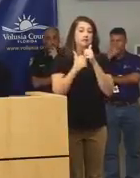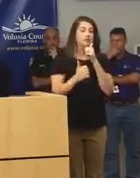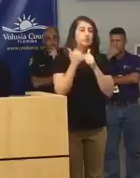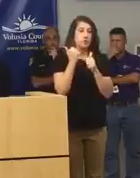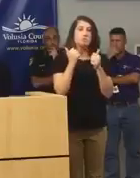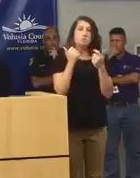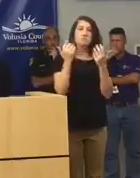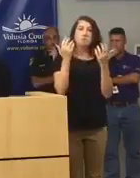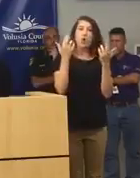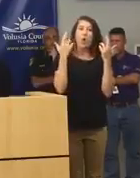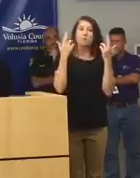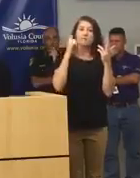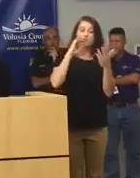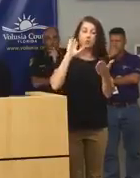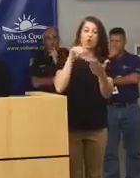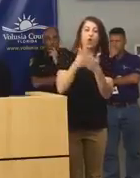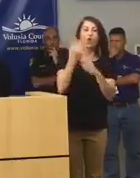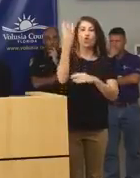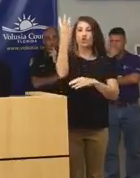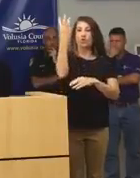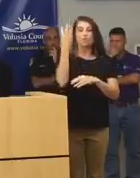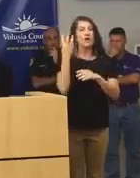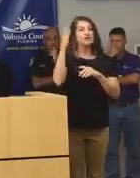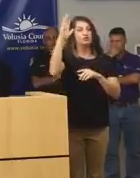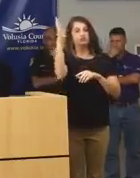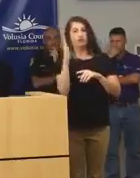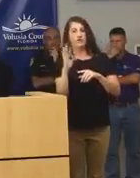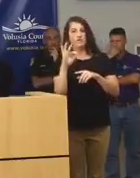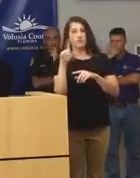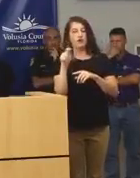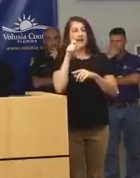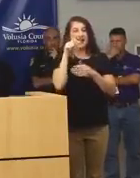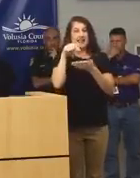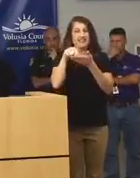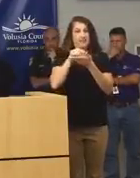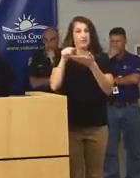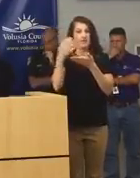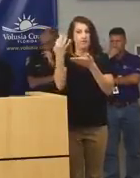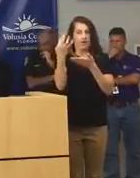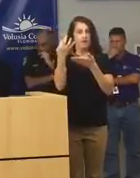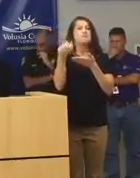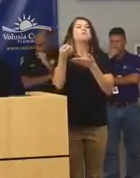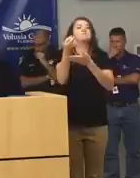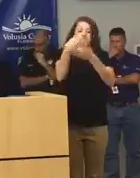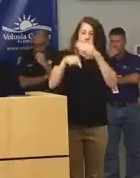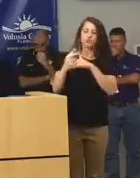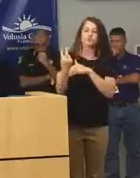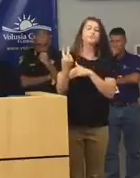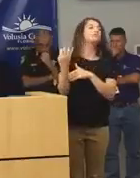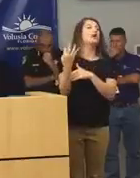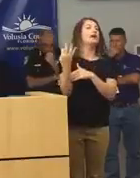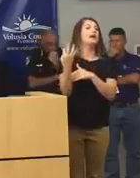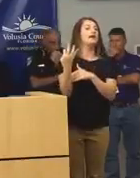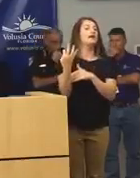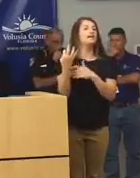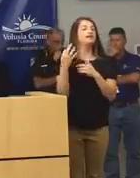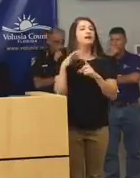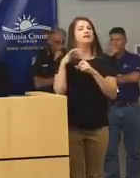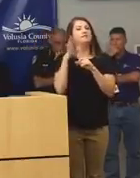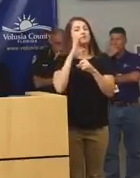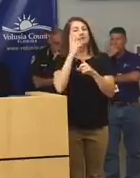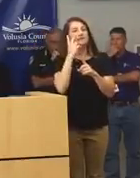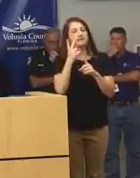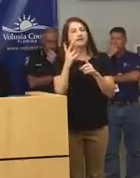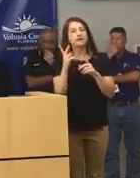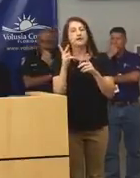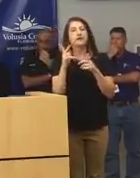all customers along the west coast of Florida, not this Friday, but the following Friday. The exceptions are going to be